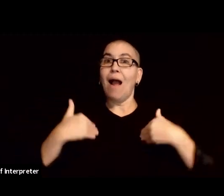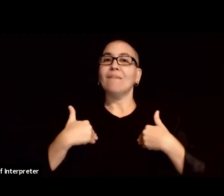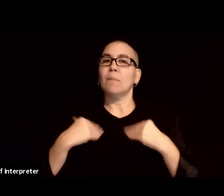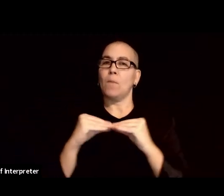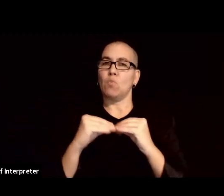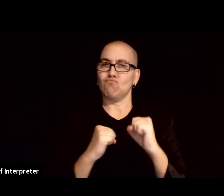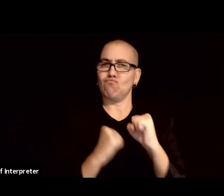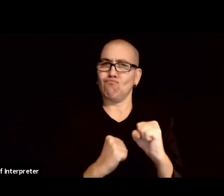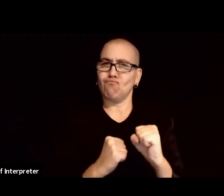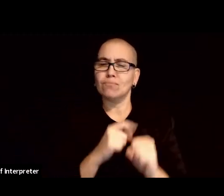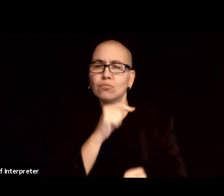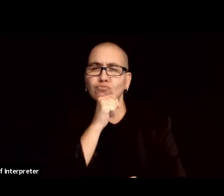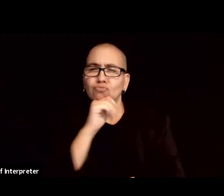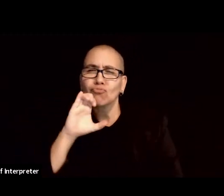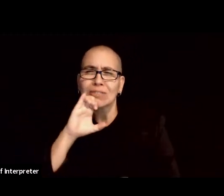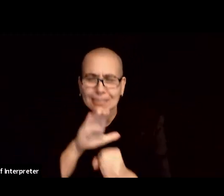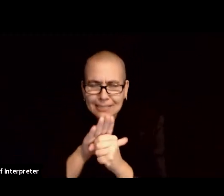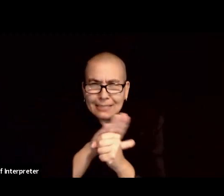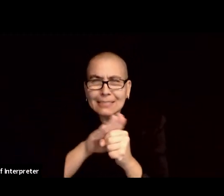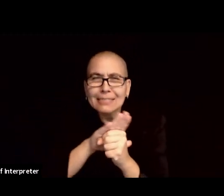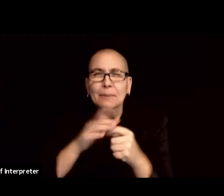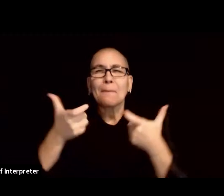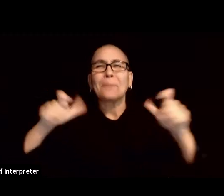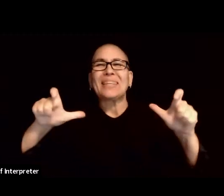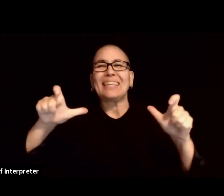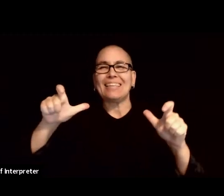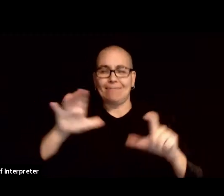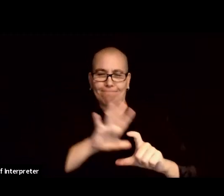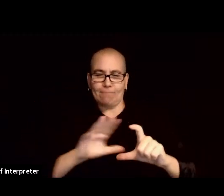we think is another part of